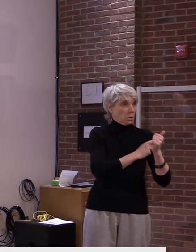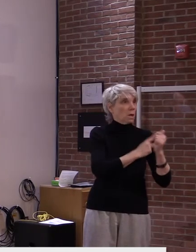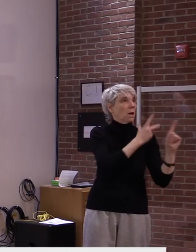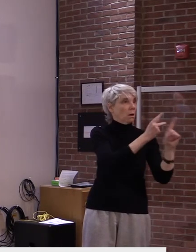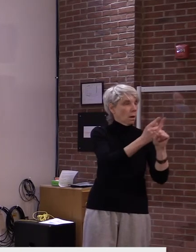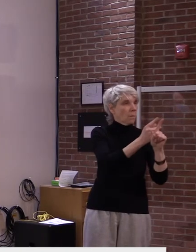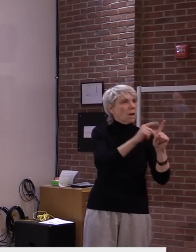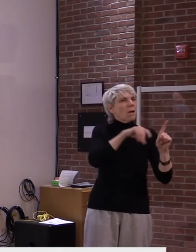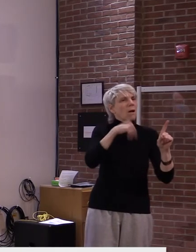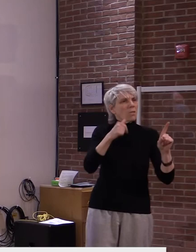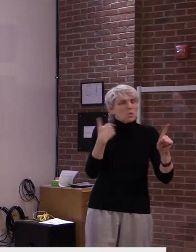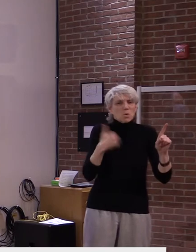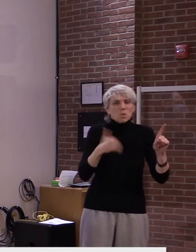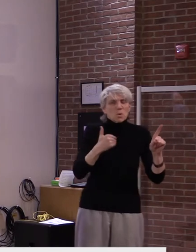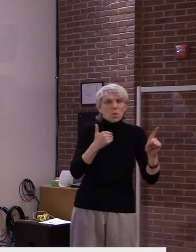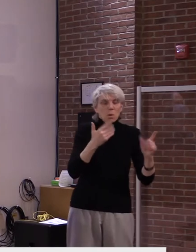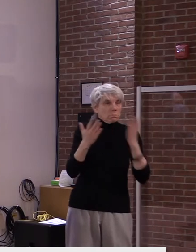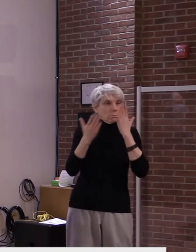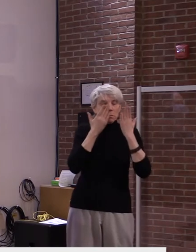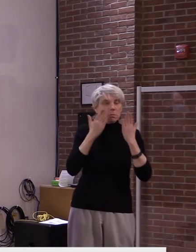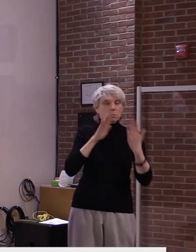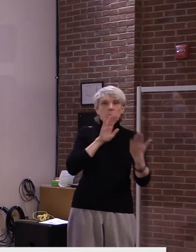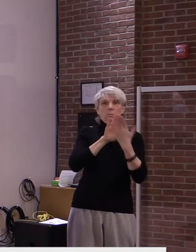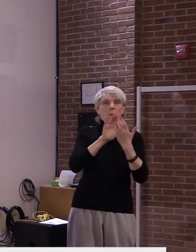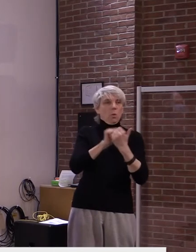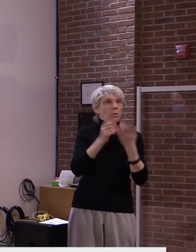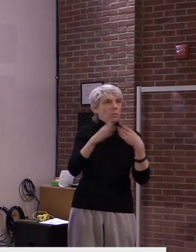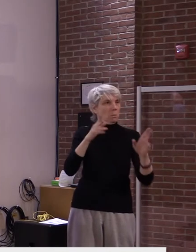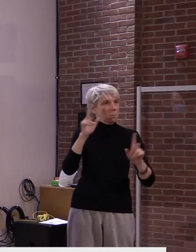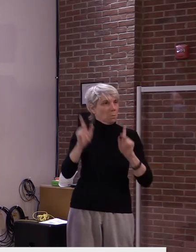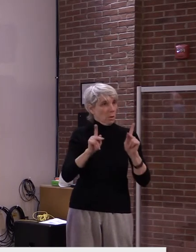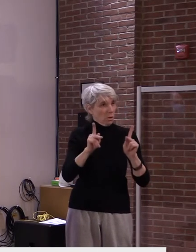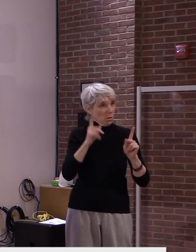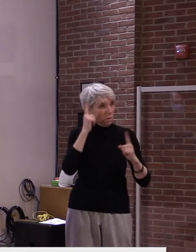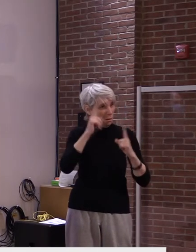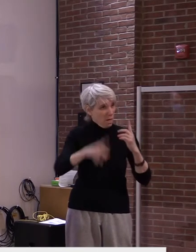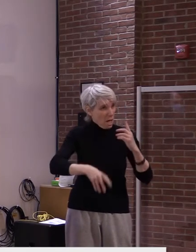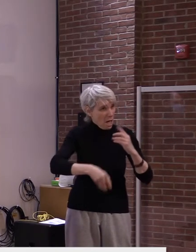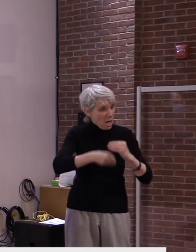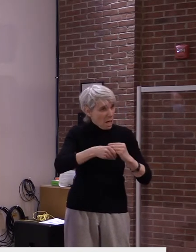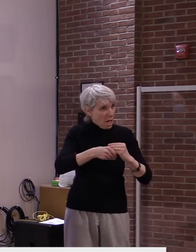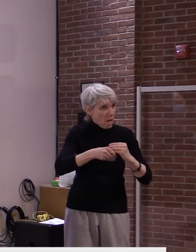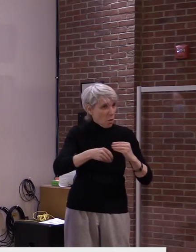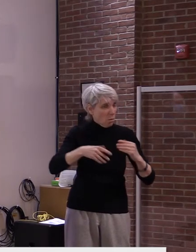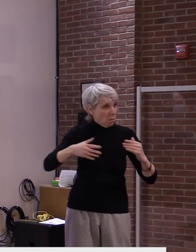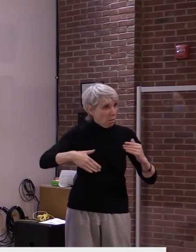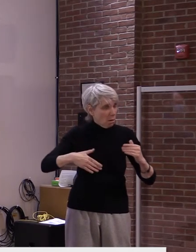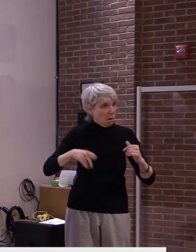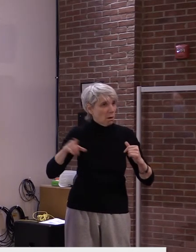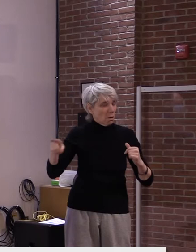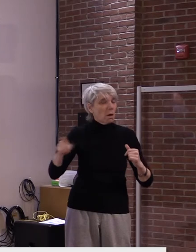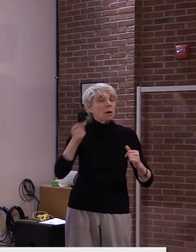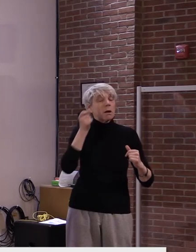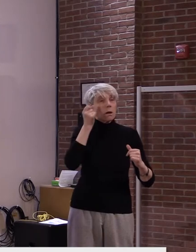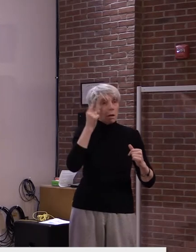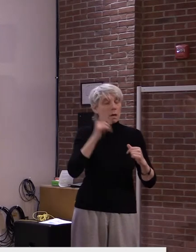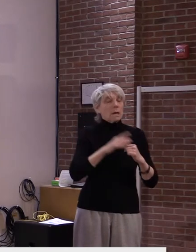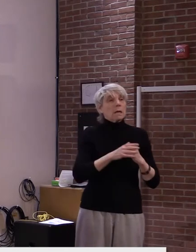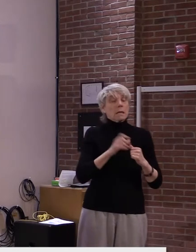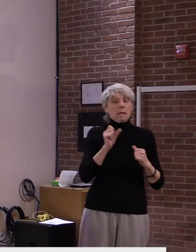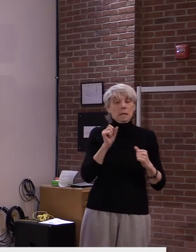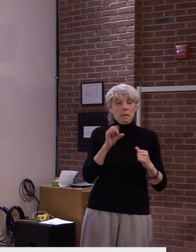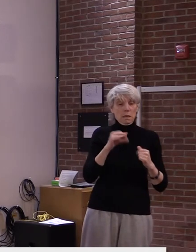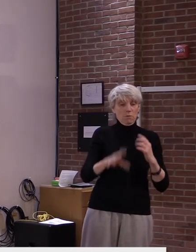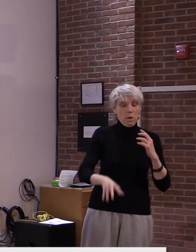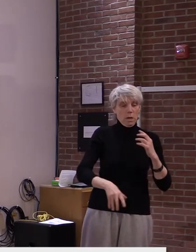Yeah, I'm not sure that we've had certain discussions on that, but if we did a group of frontline